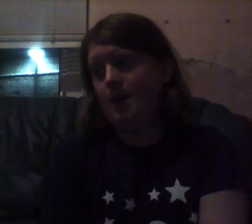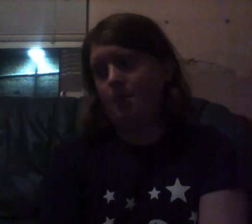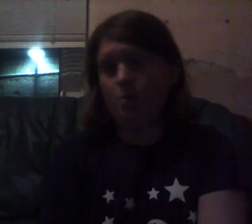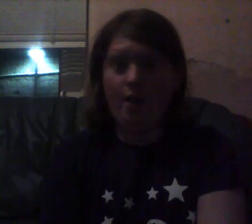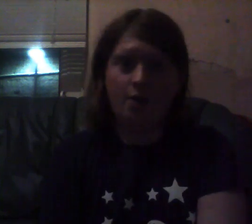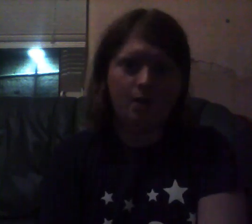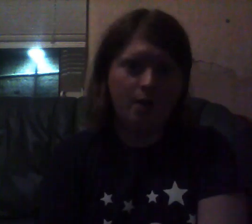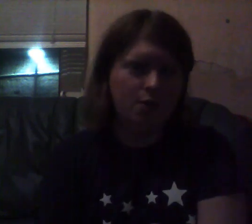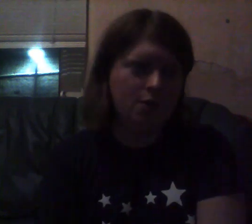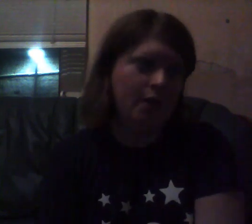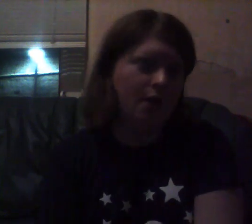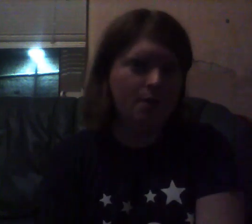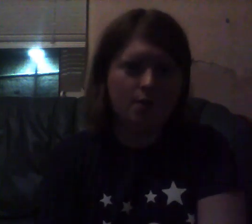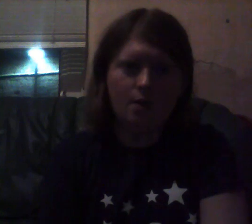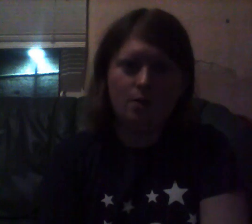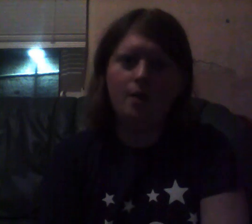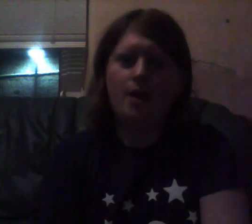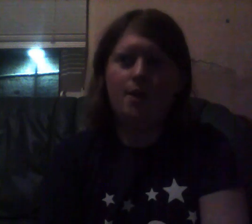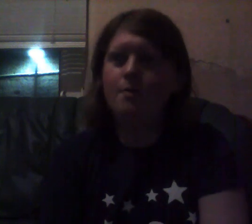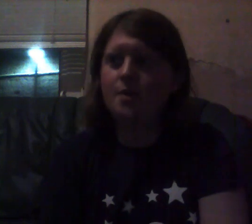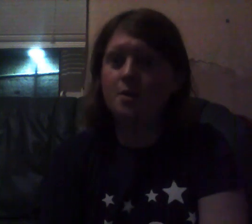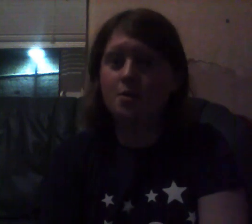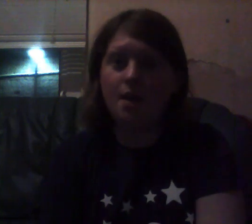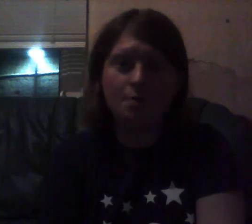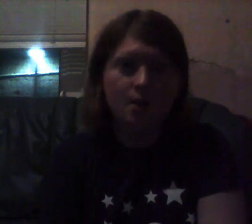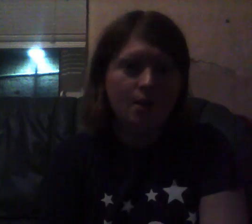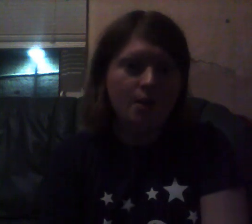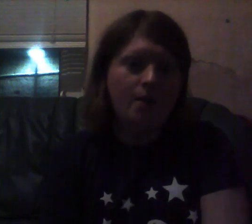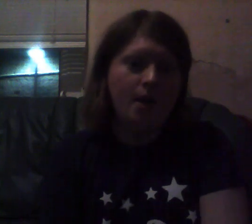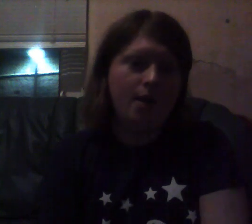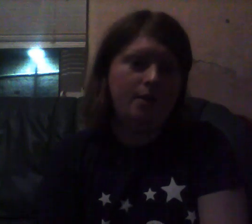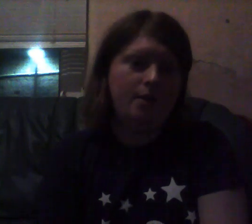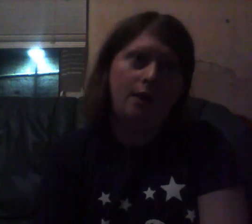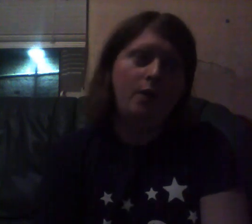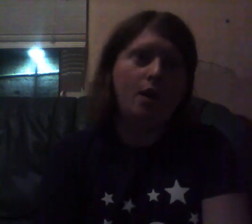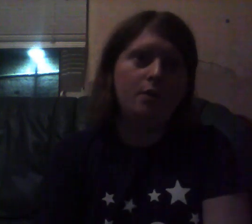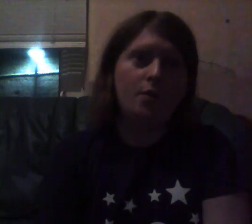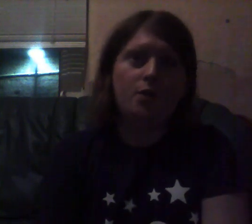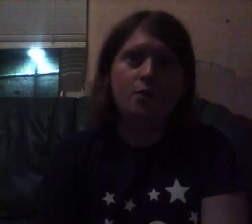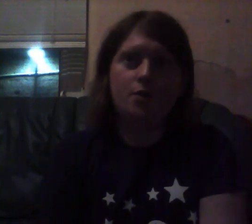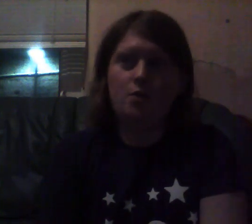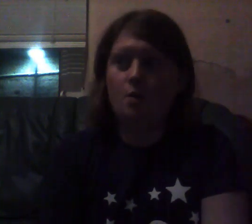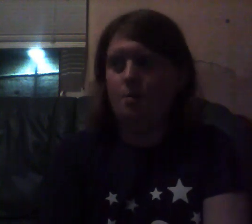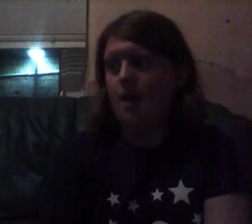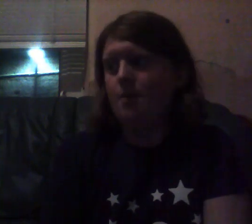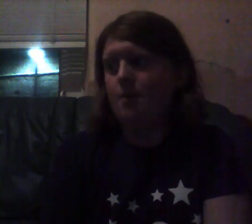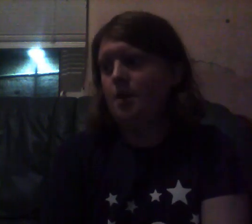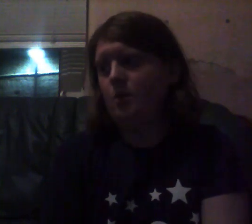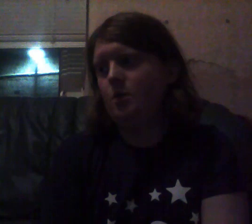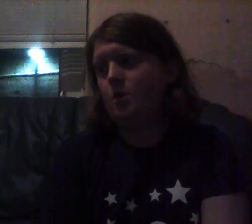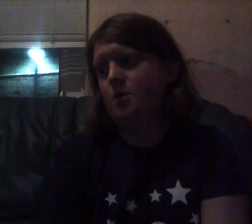book sales are our main source of income, so any sales help. But if you can't afford or just don't want to pay money, you can always